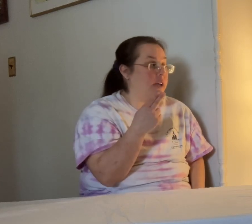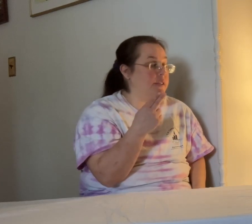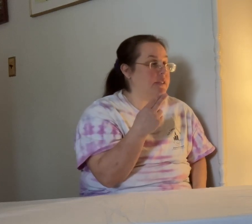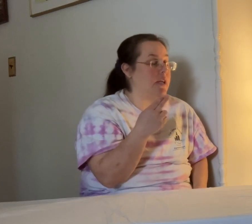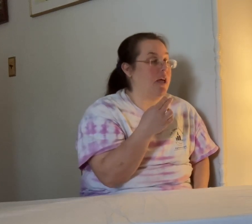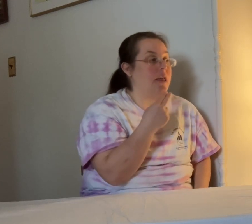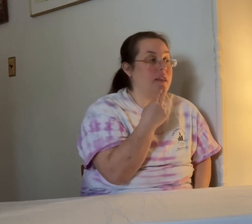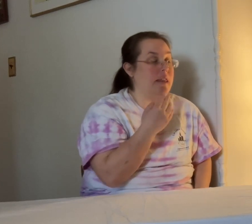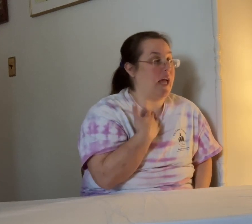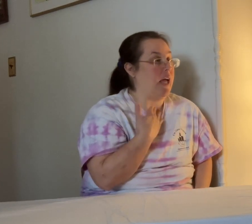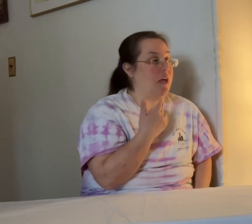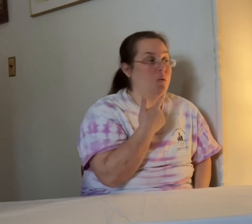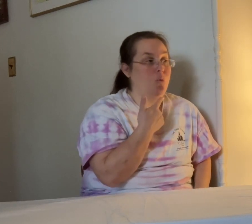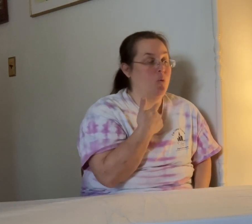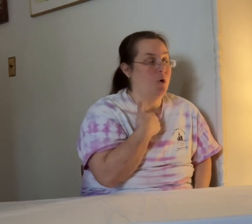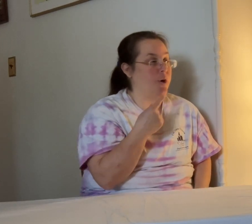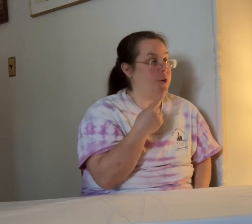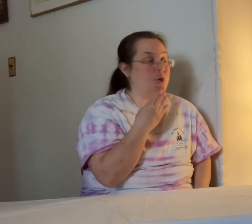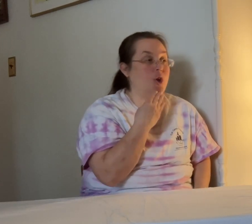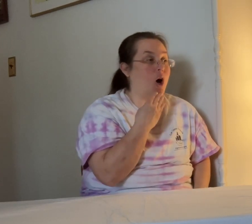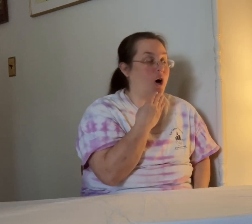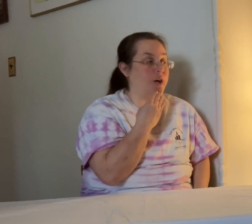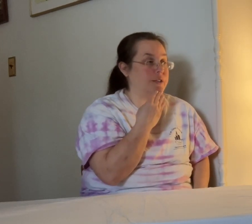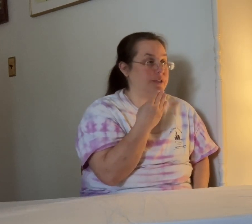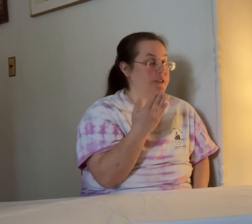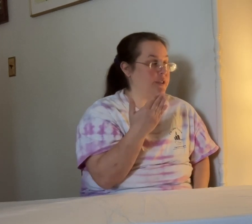because they would not